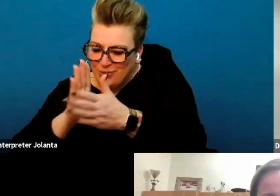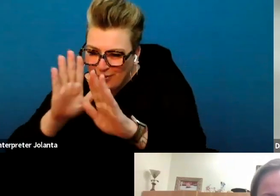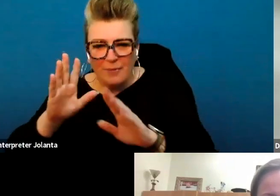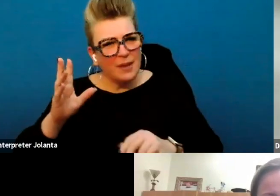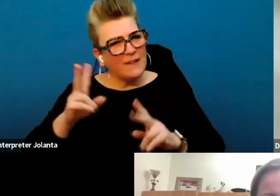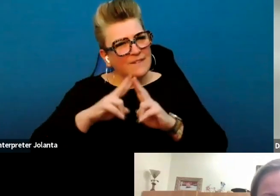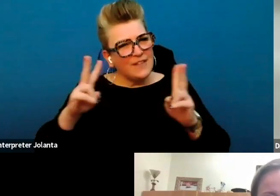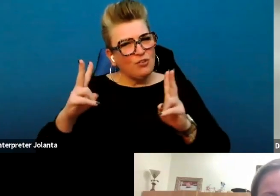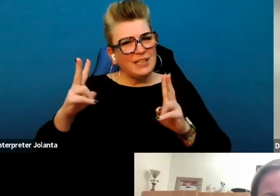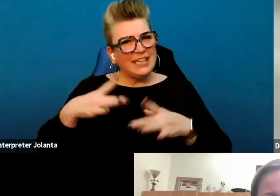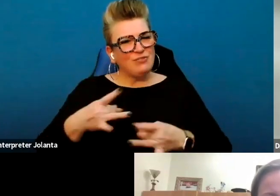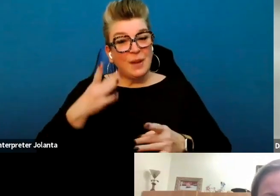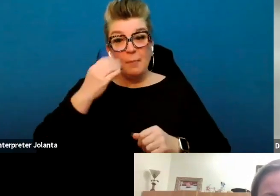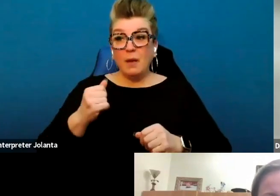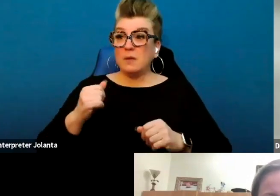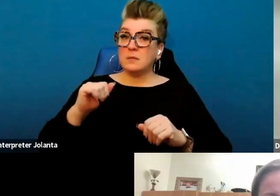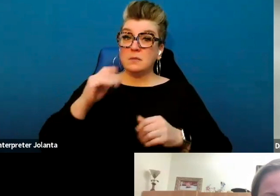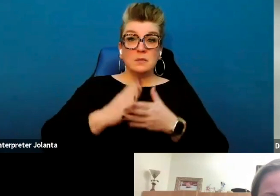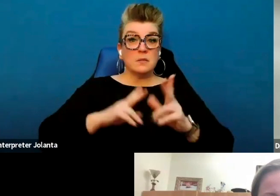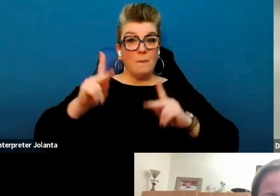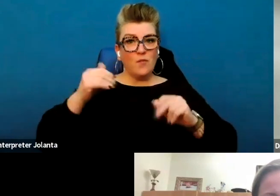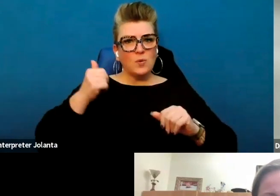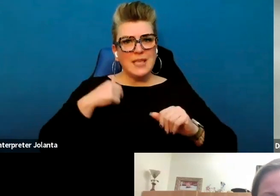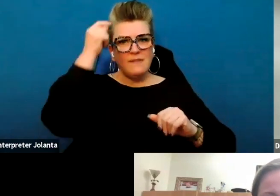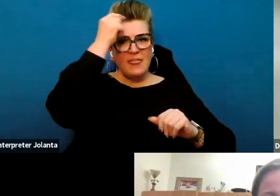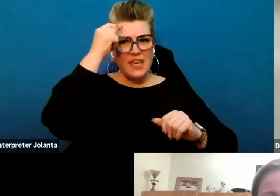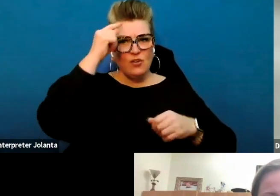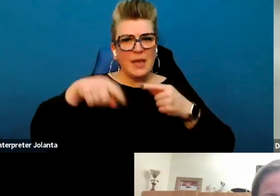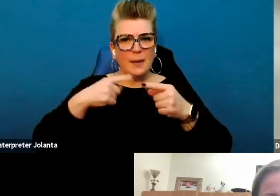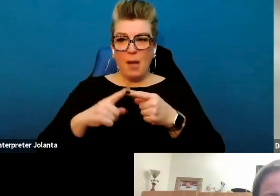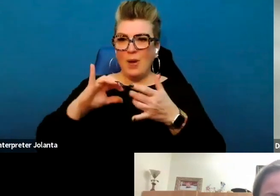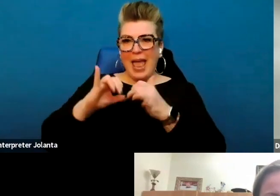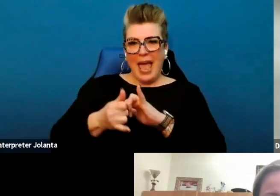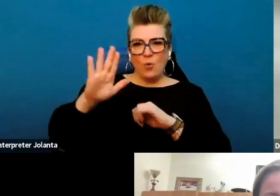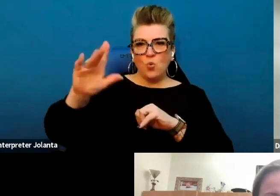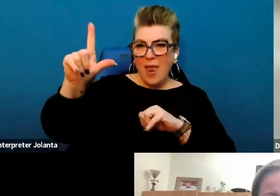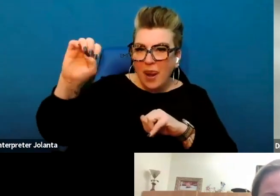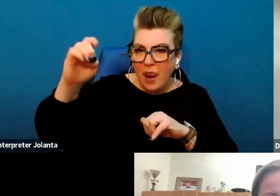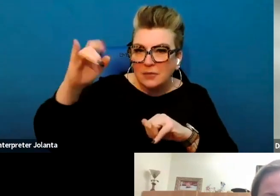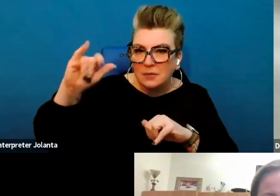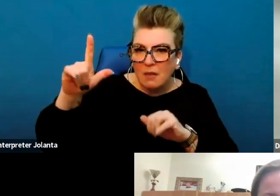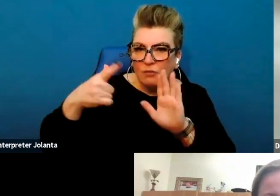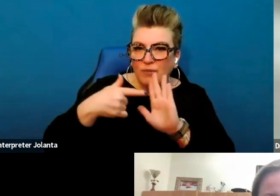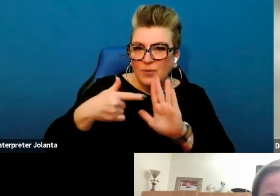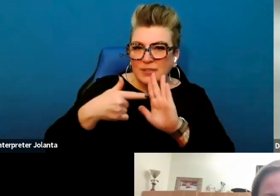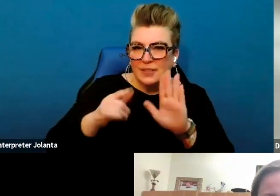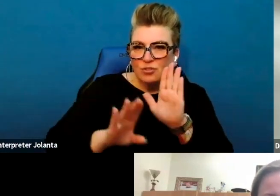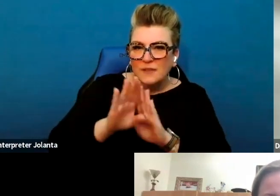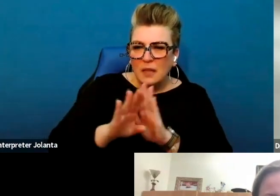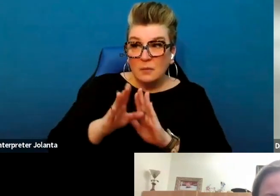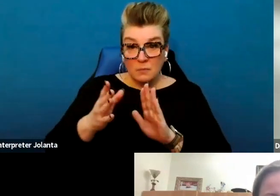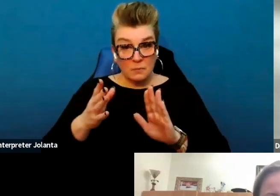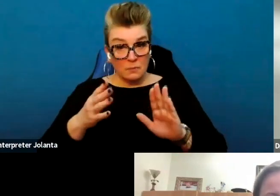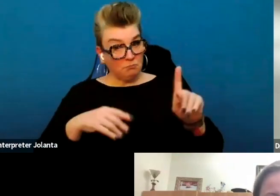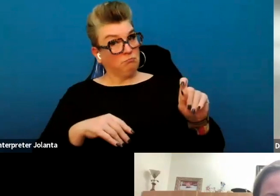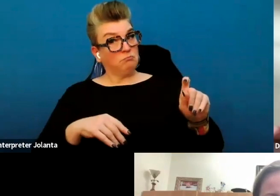there's some like theories out there about like how your lexical representations kind of develop. Is it like